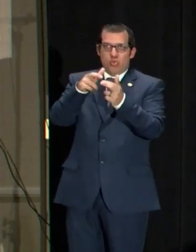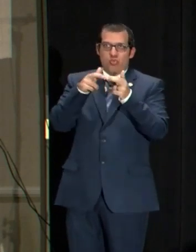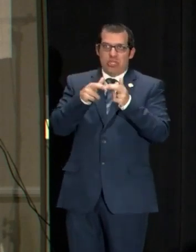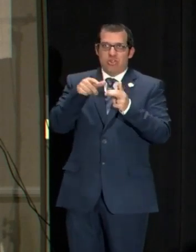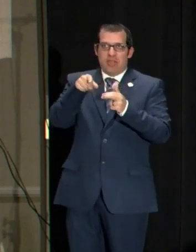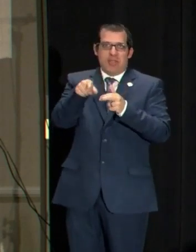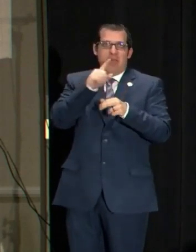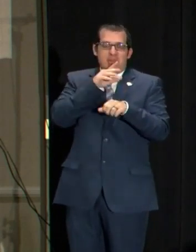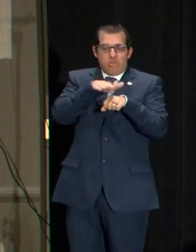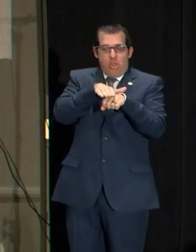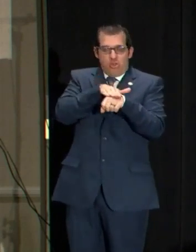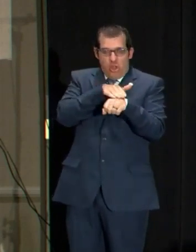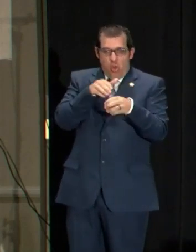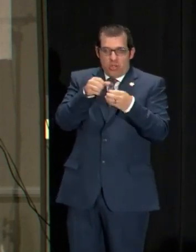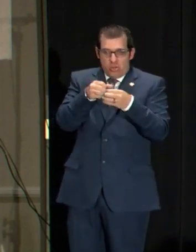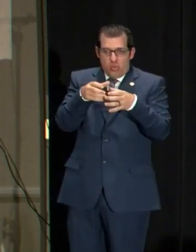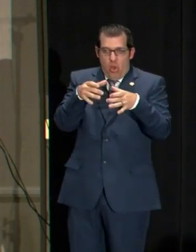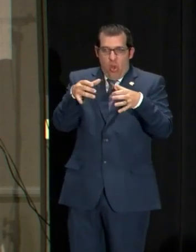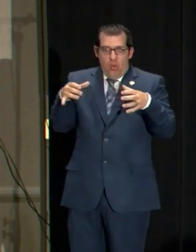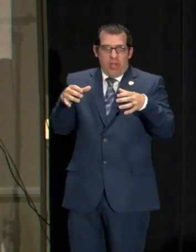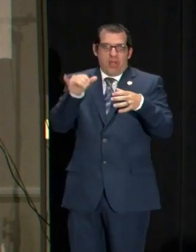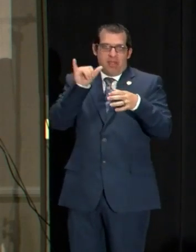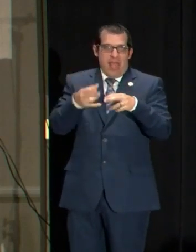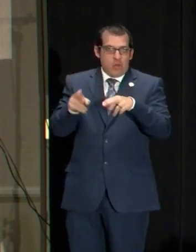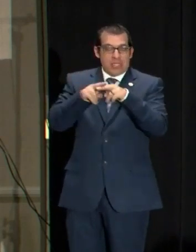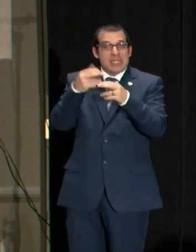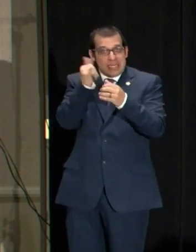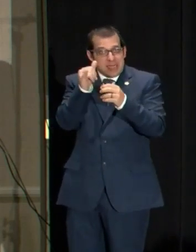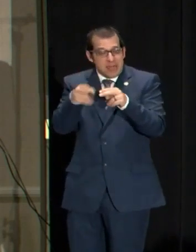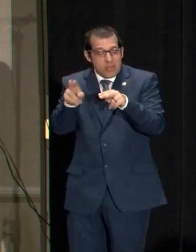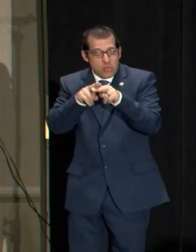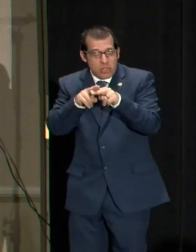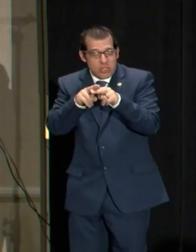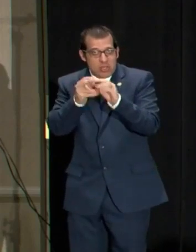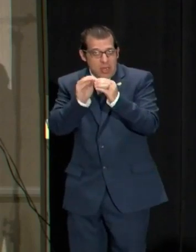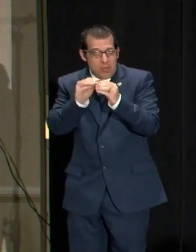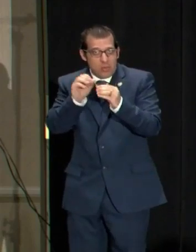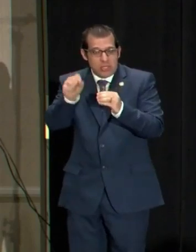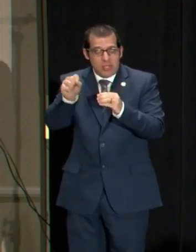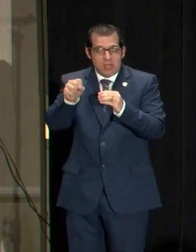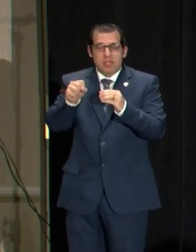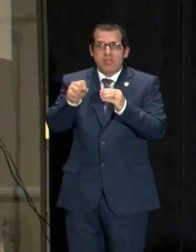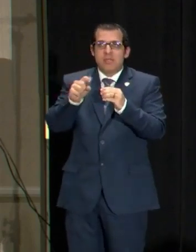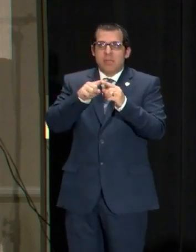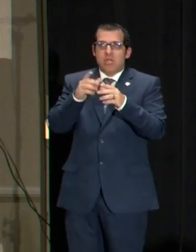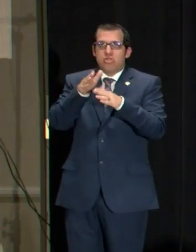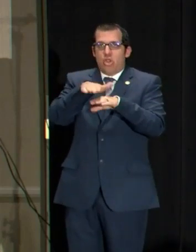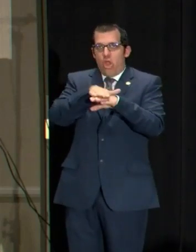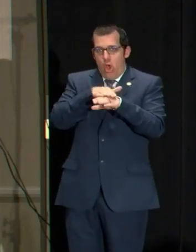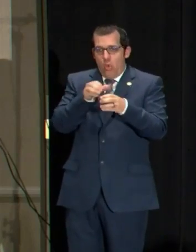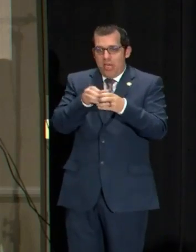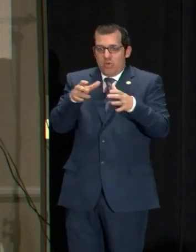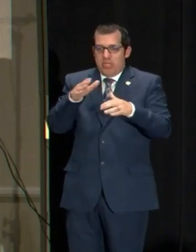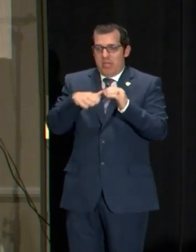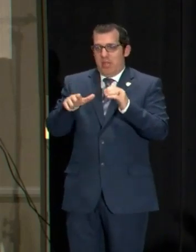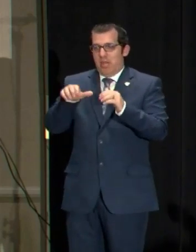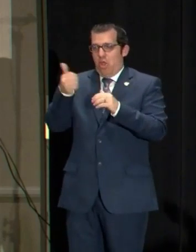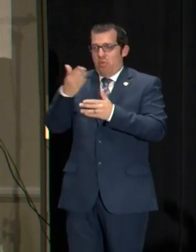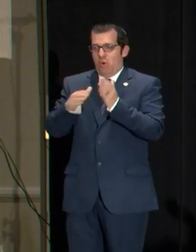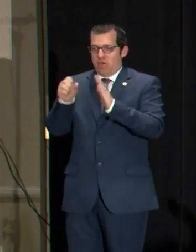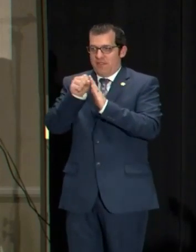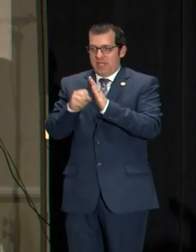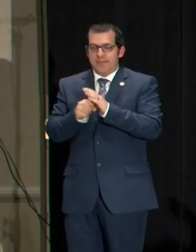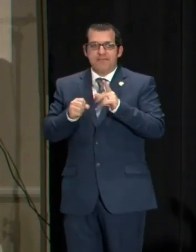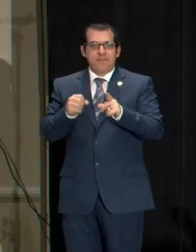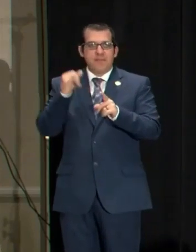the slowest growing in terms of their increases. Still increasing numbers of cases, but slower than the rest of the state. All